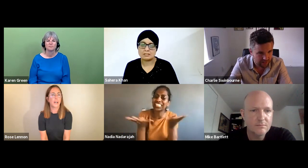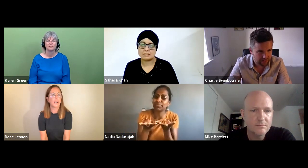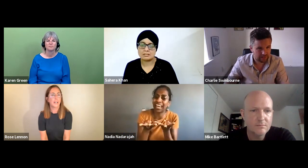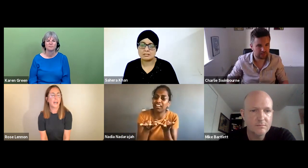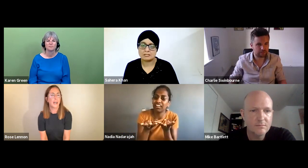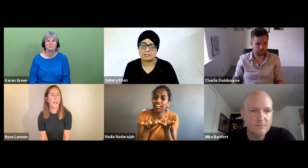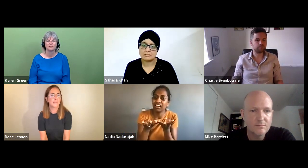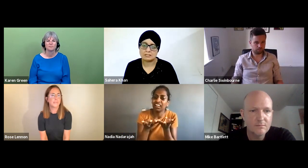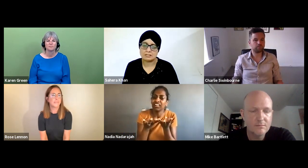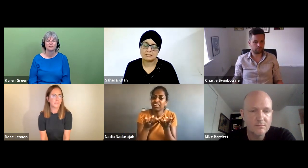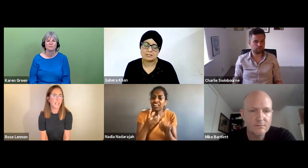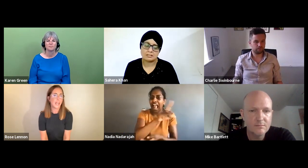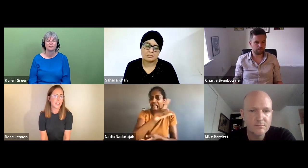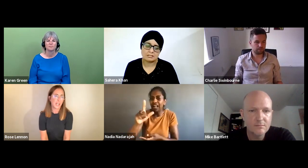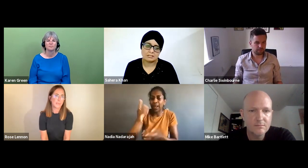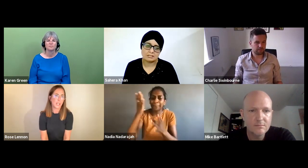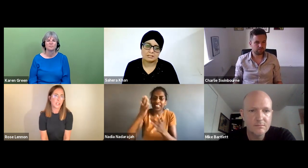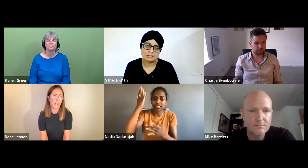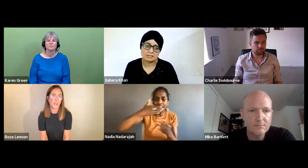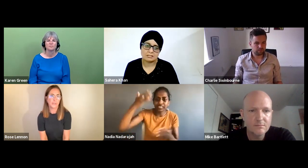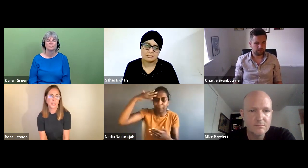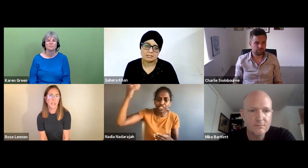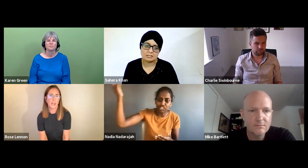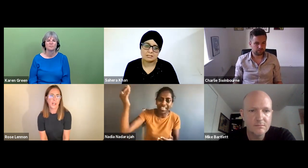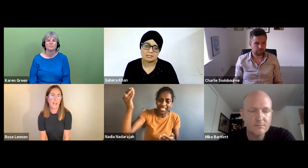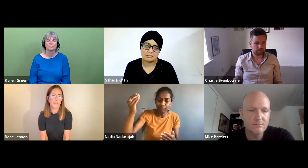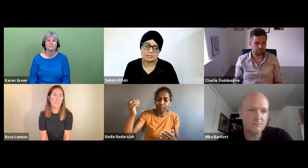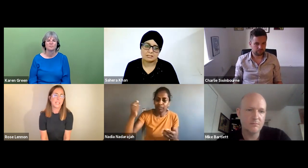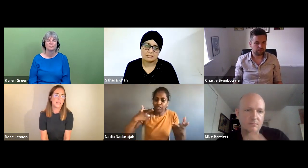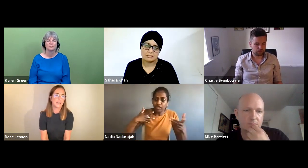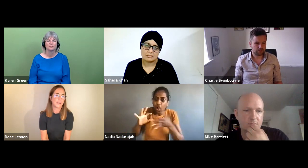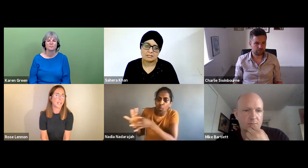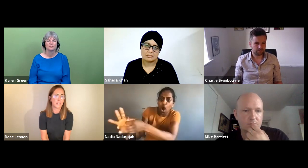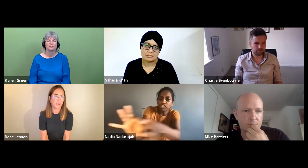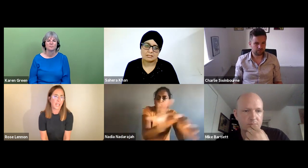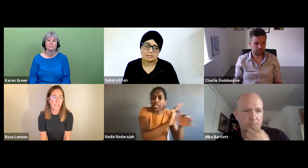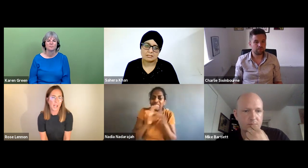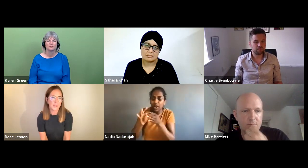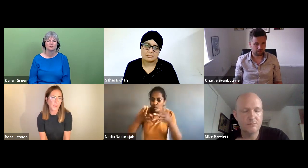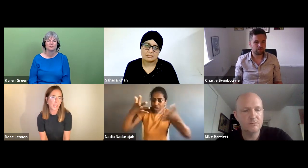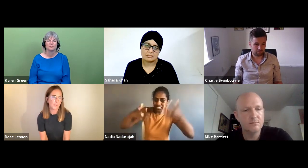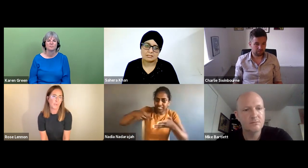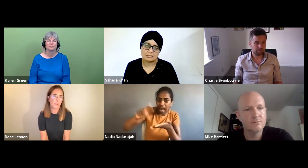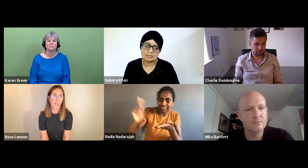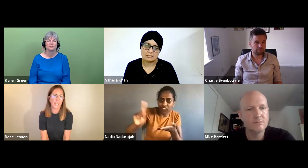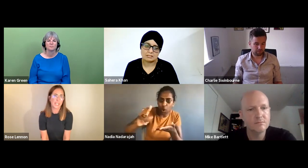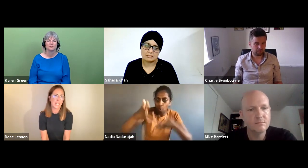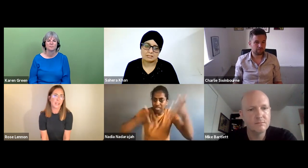remember, yeah, a Shakespeare show, Midsummer Night's Dream, and we were all working